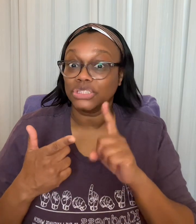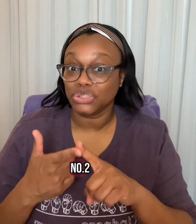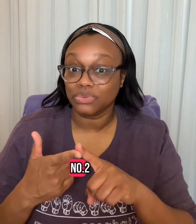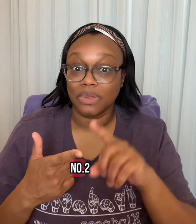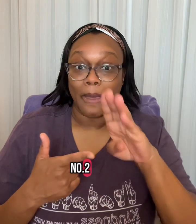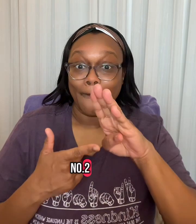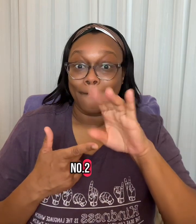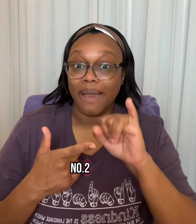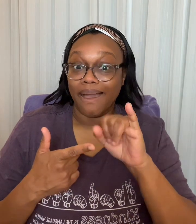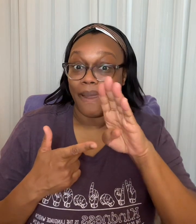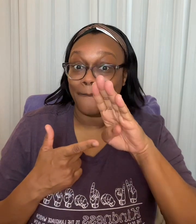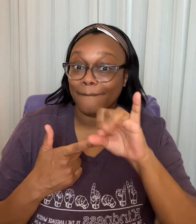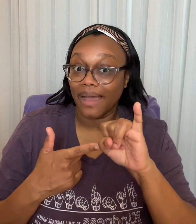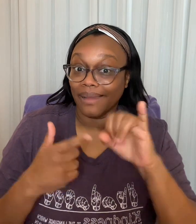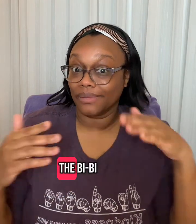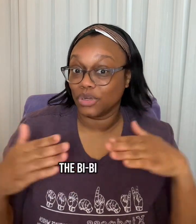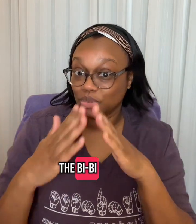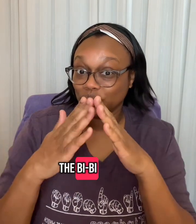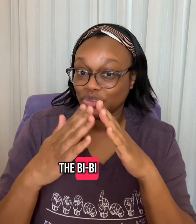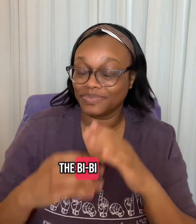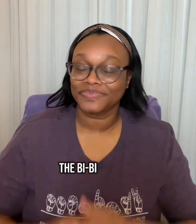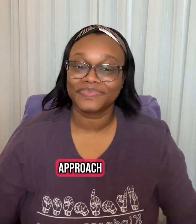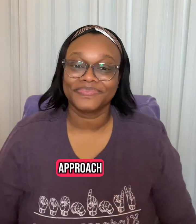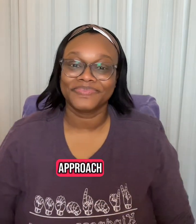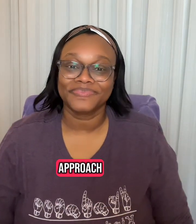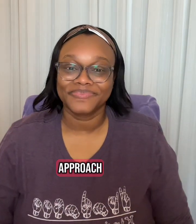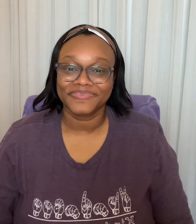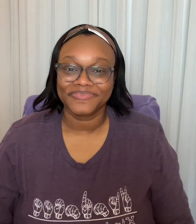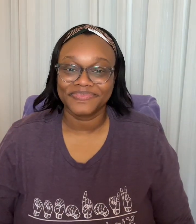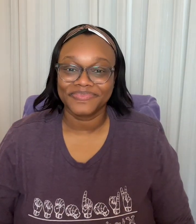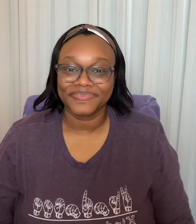Number 2, the bye-bye approach.